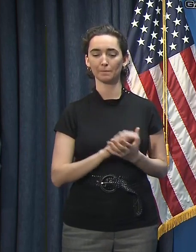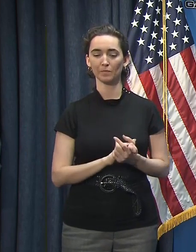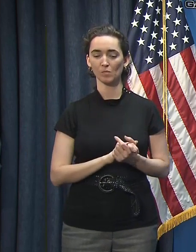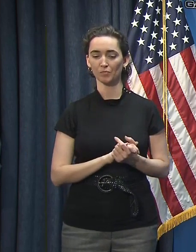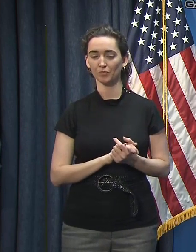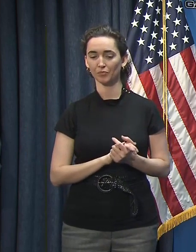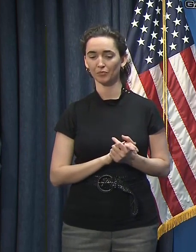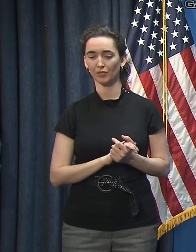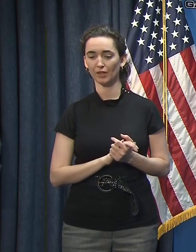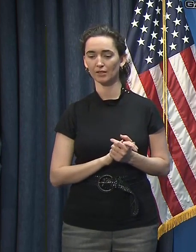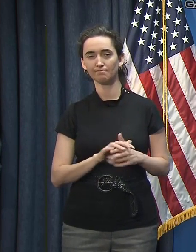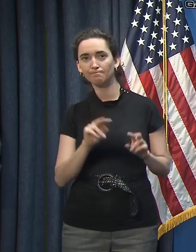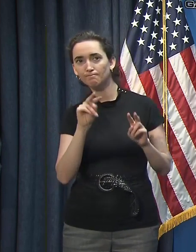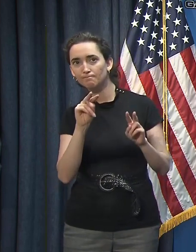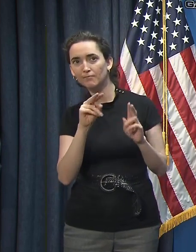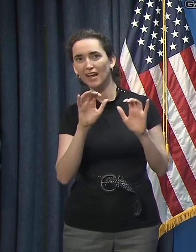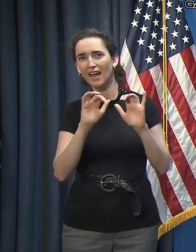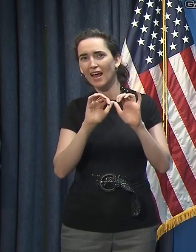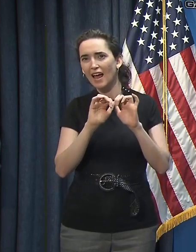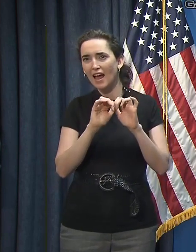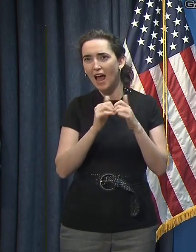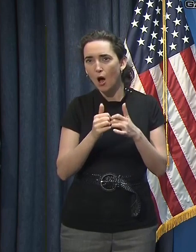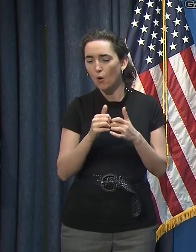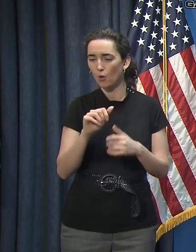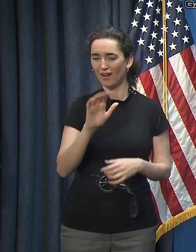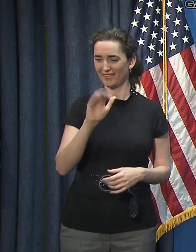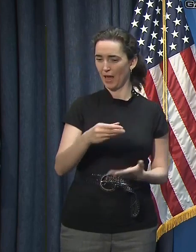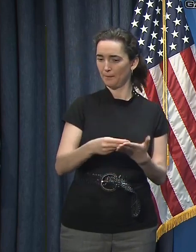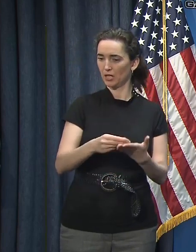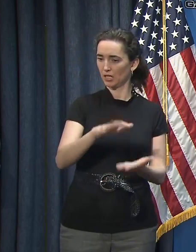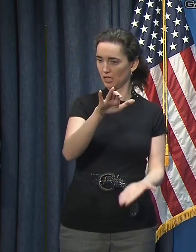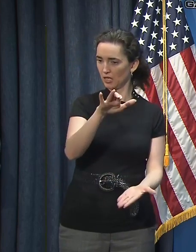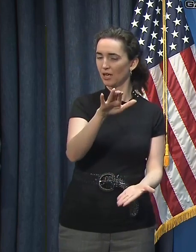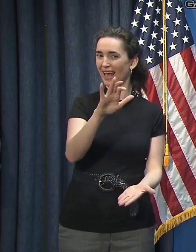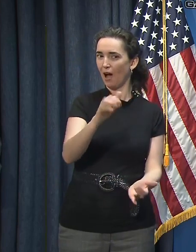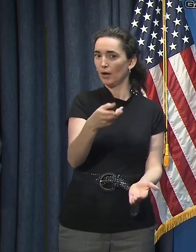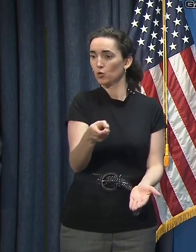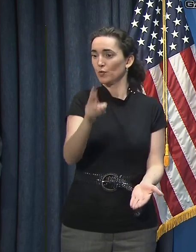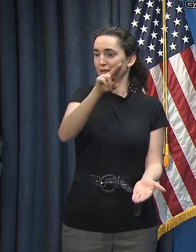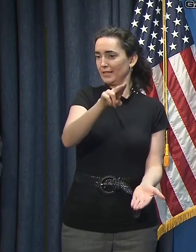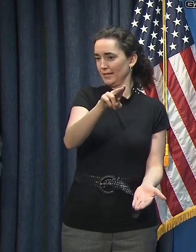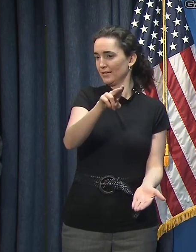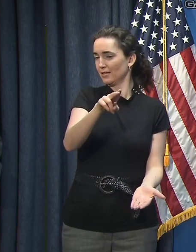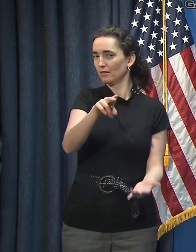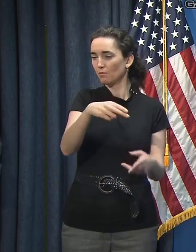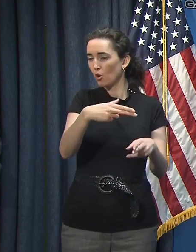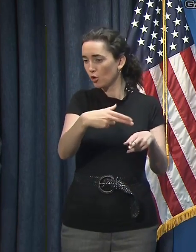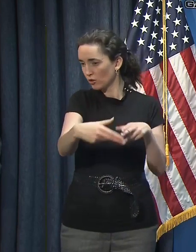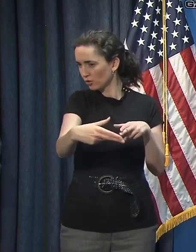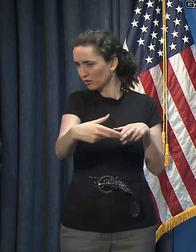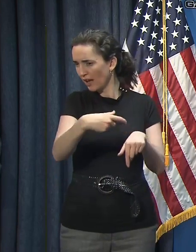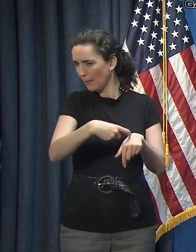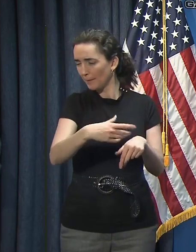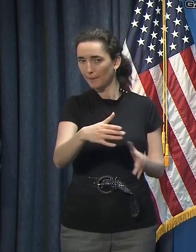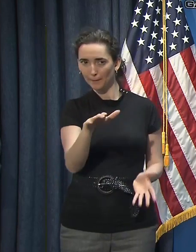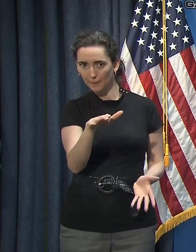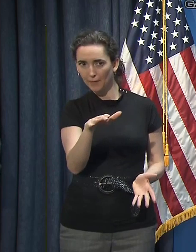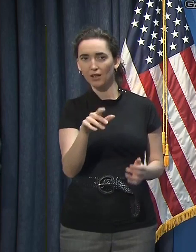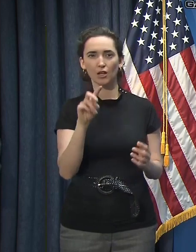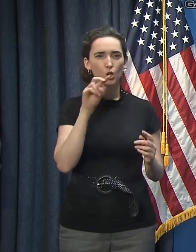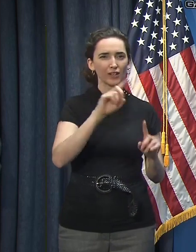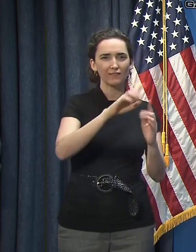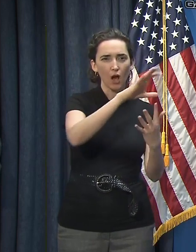things that we can do to shore up the trust fund in the short term, and looking at different options that we may have, none of